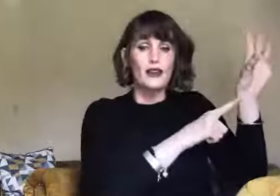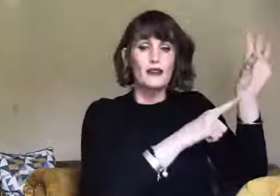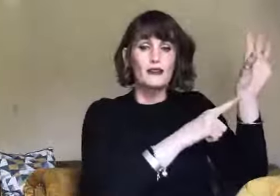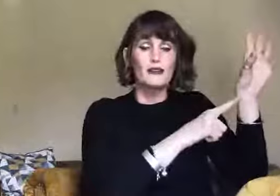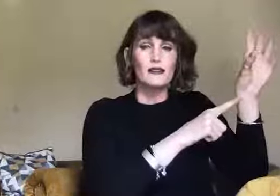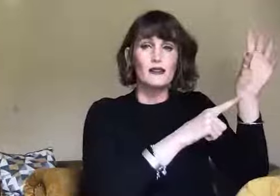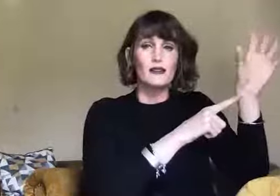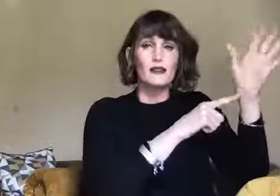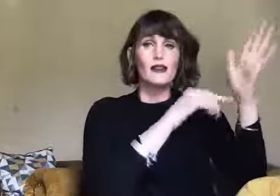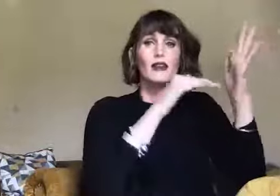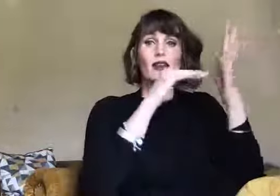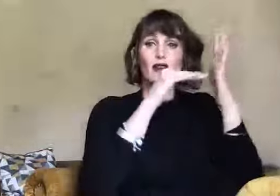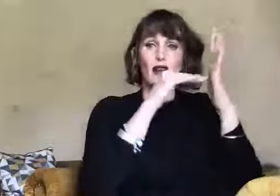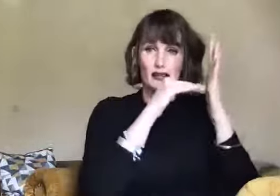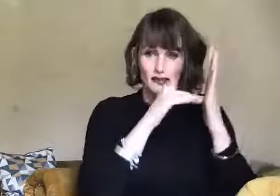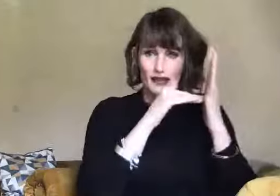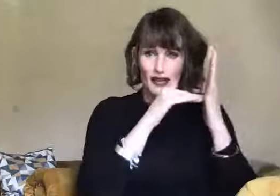Y, and Z.